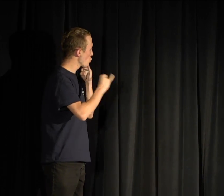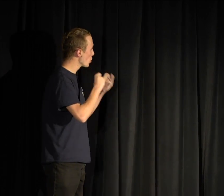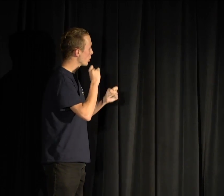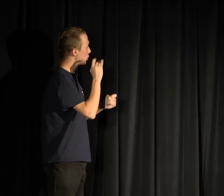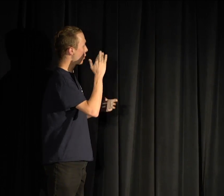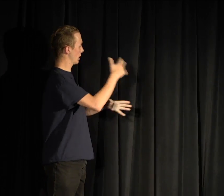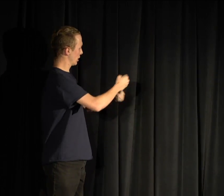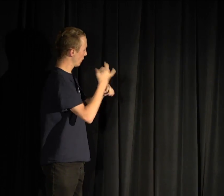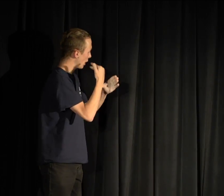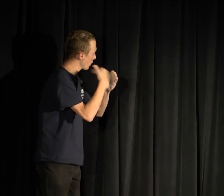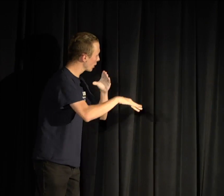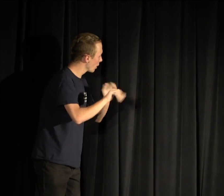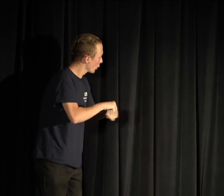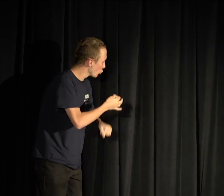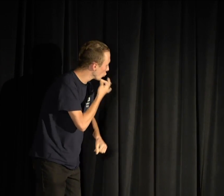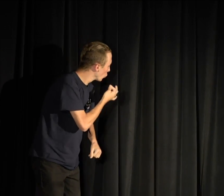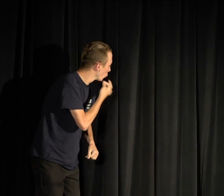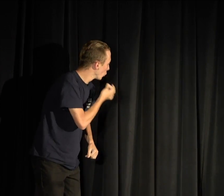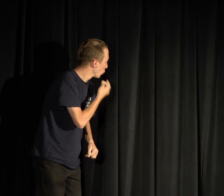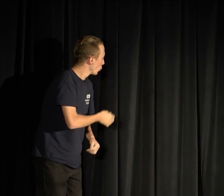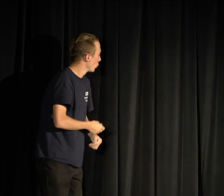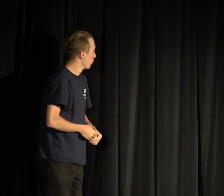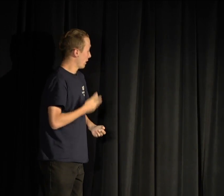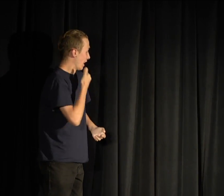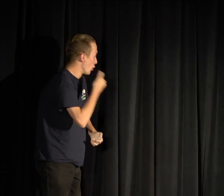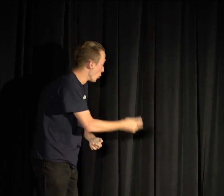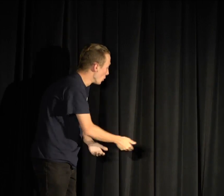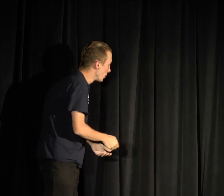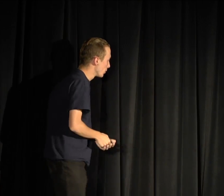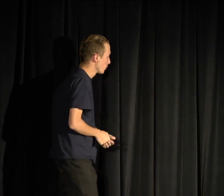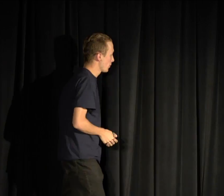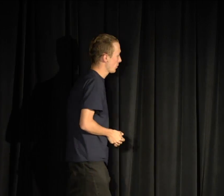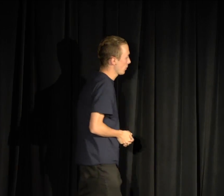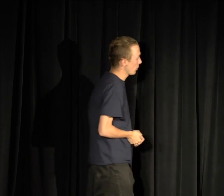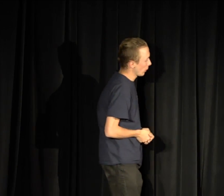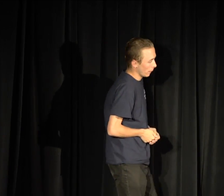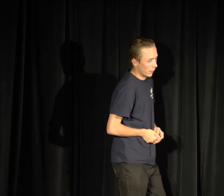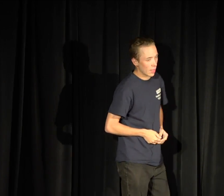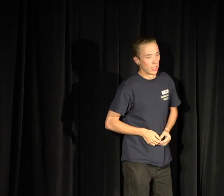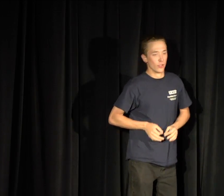Good, I'm glad that you came for this interview, and I will be emailing you soon. Thank you.